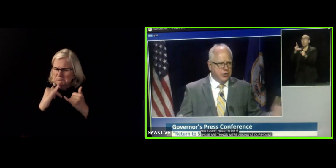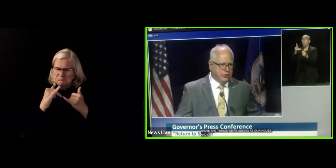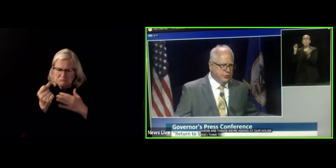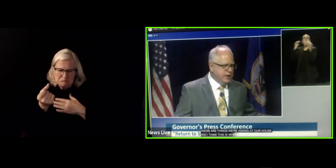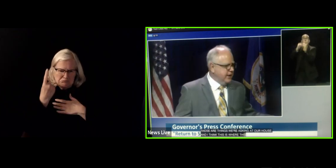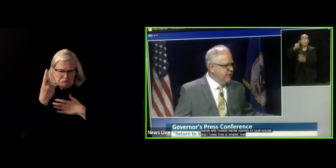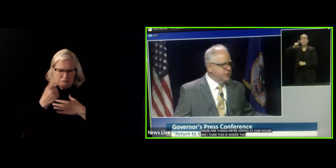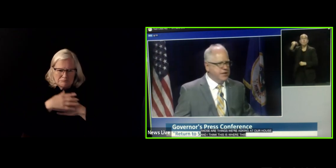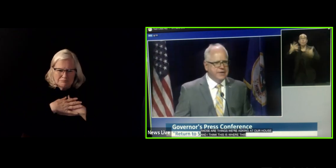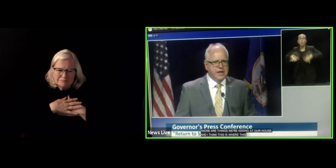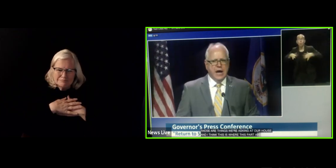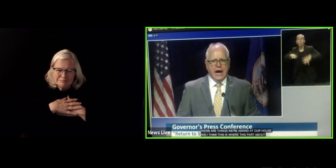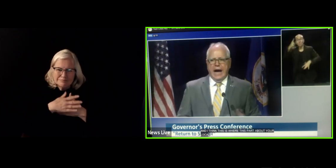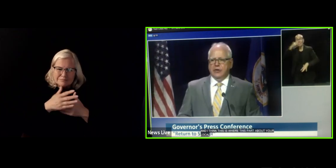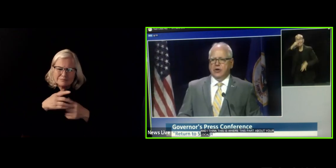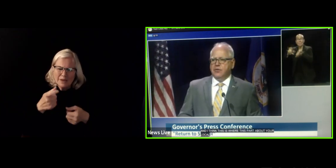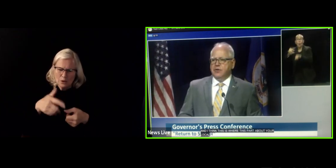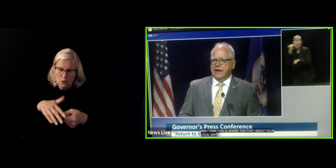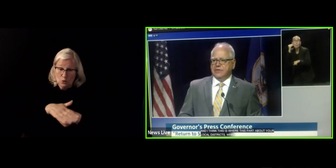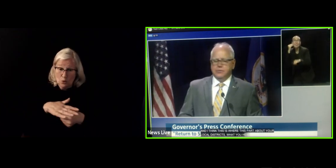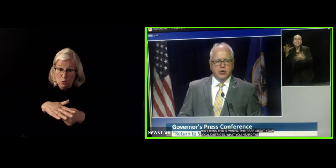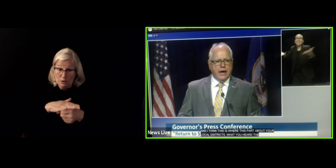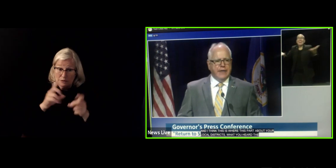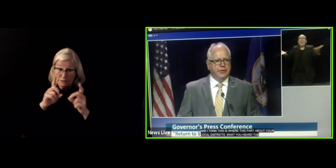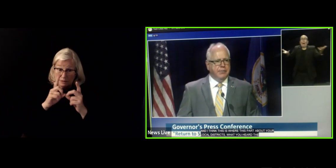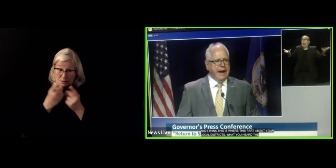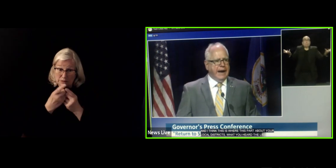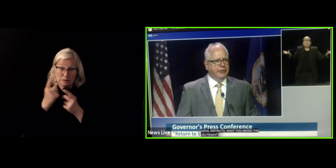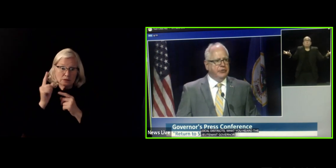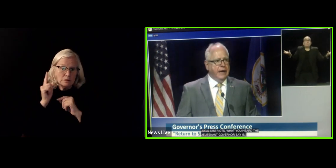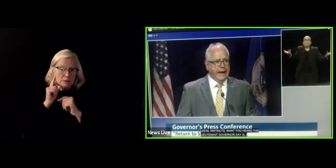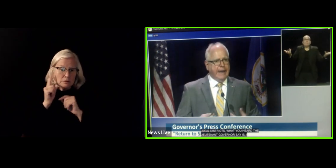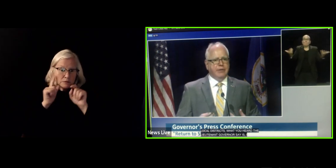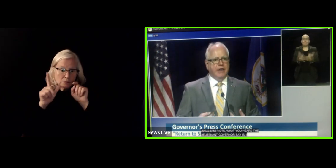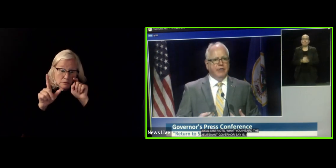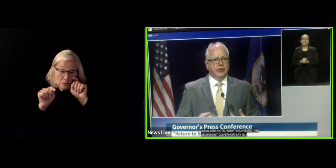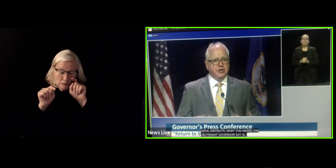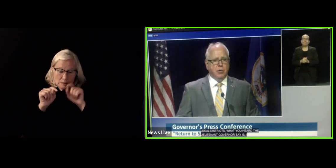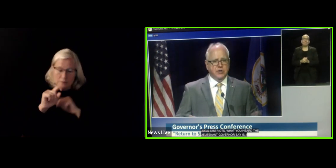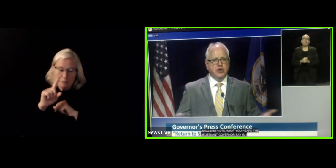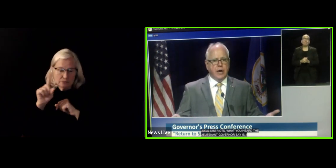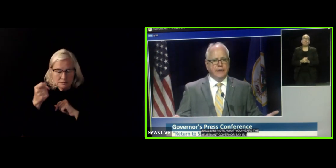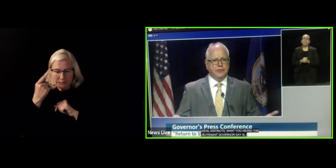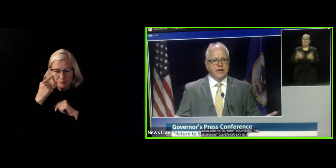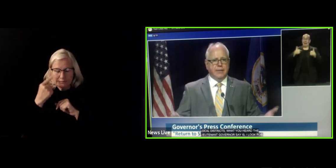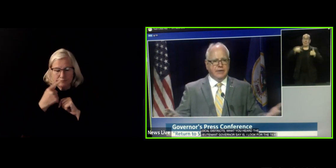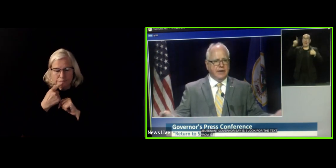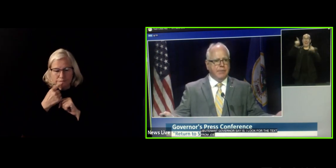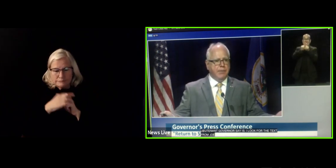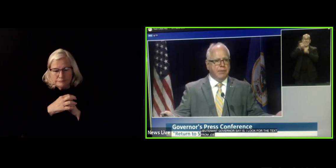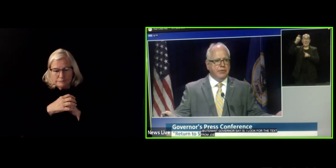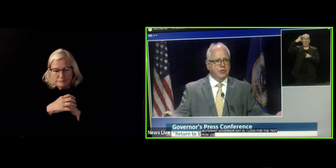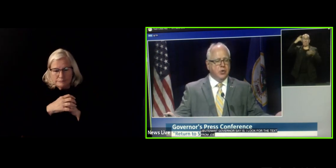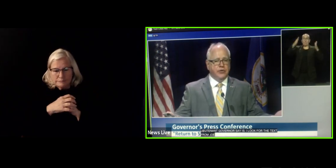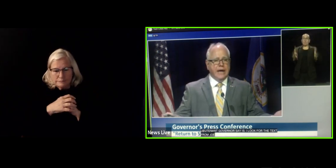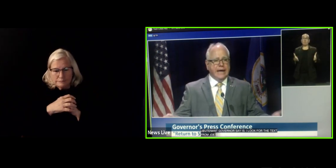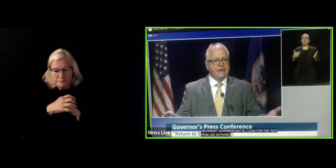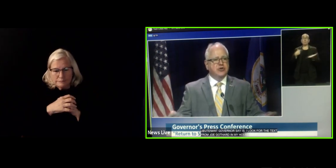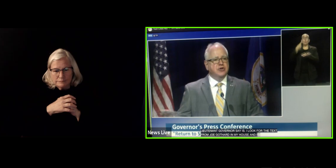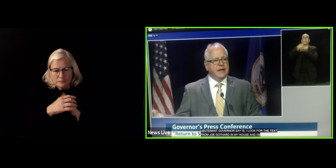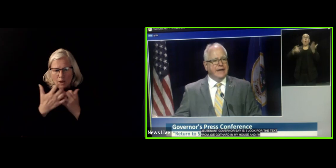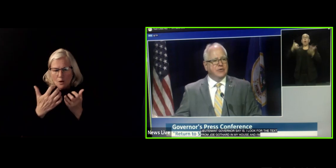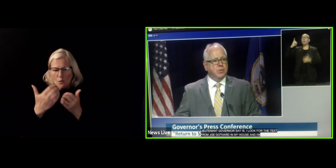heard the lieutenant governor say is, I look for the text from Joe Gothard in my house, and I am the governor, to say, what's Joe Gothard saying about St. Paul Public Schools?